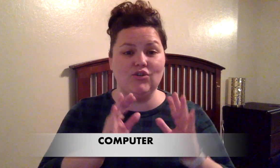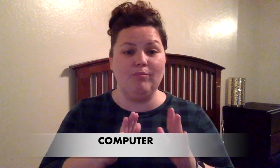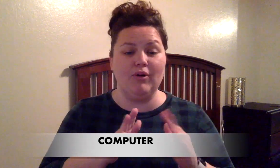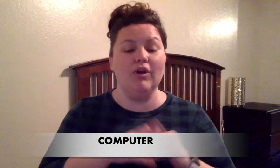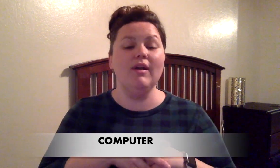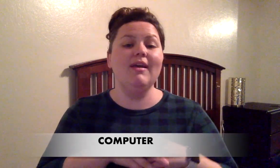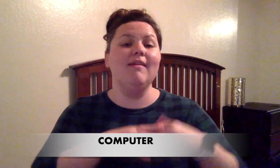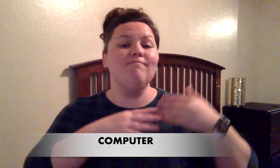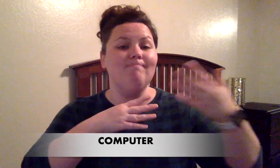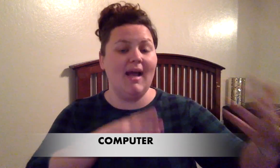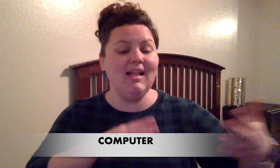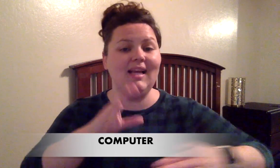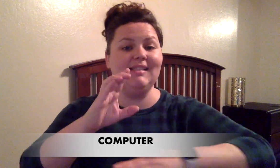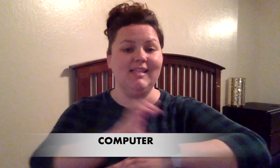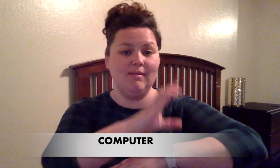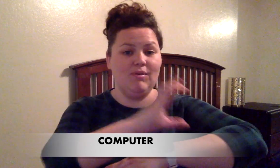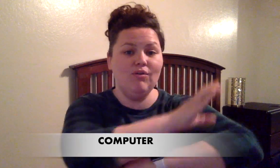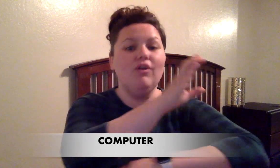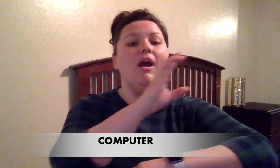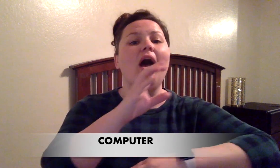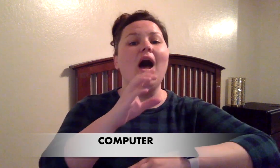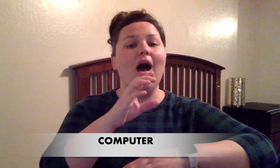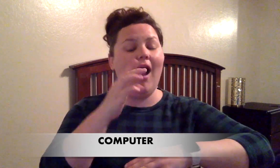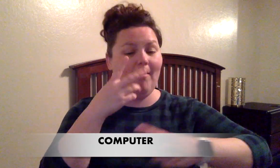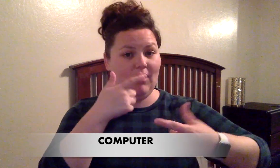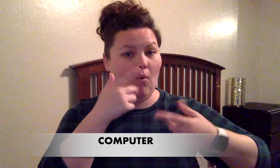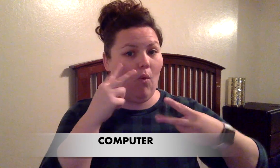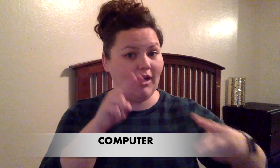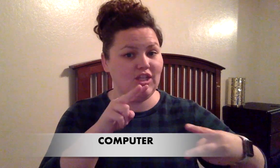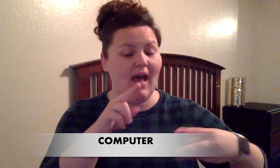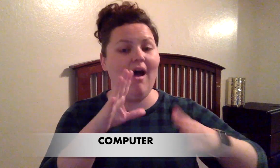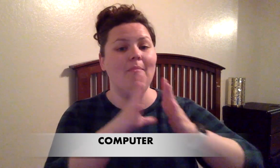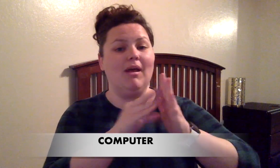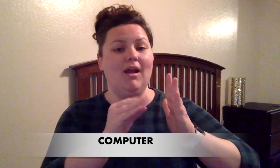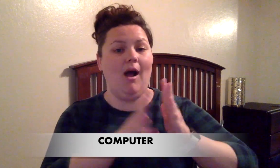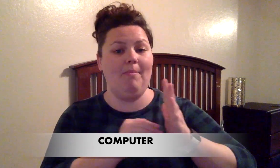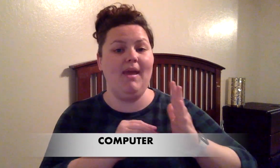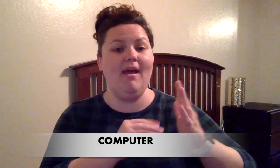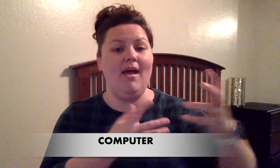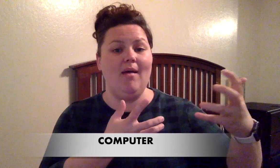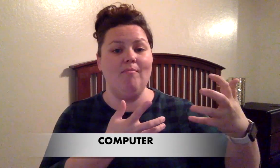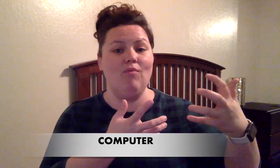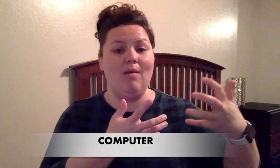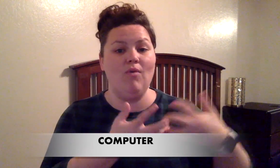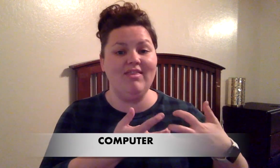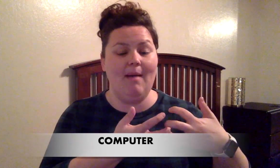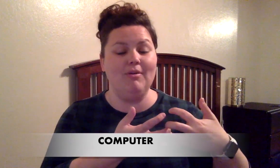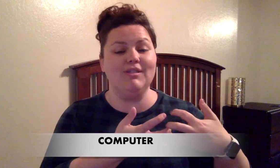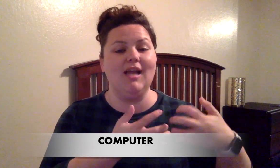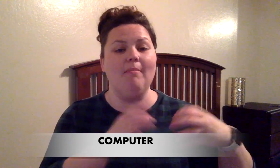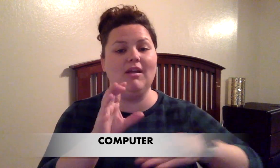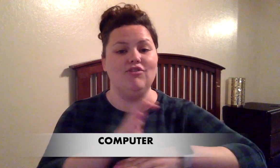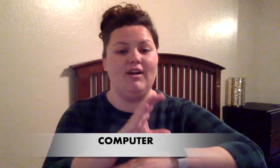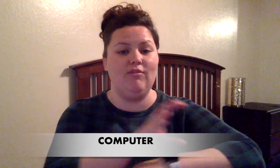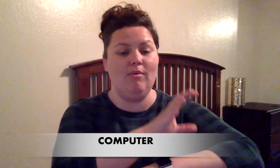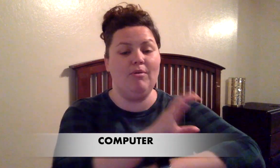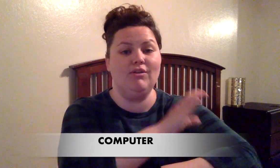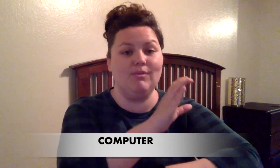interpreter. My client says computer, I'm going to watch that, I'm going to copy it, and when I'm with that person, I'm going to try to remember to use